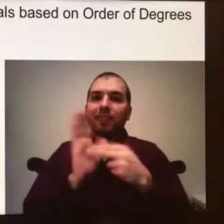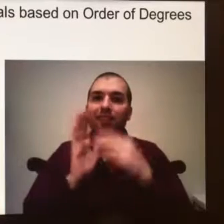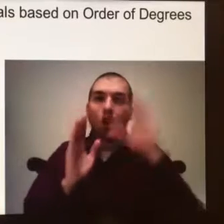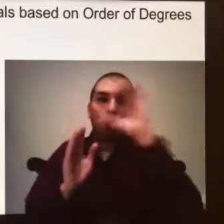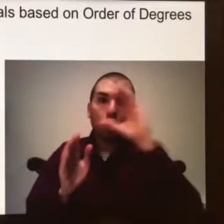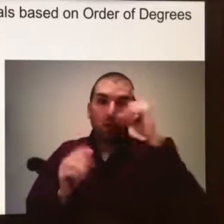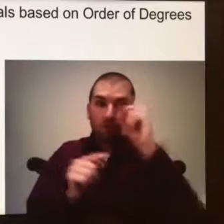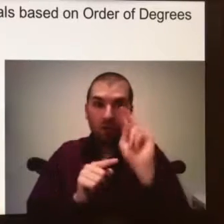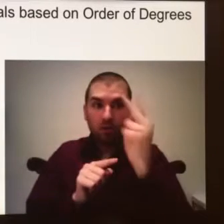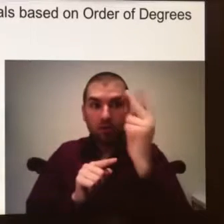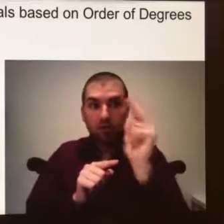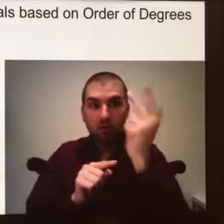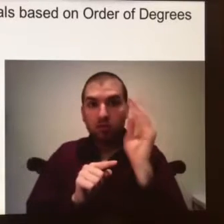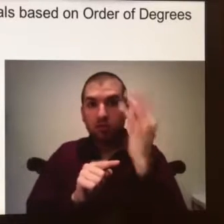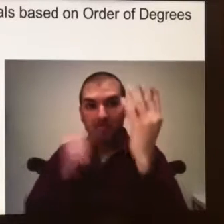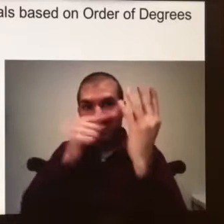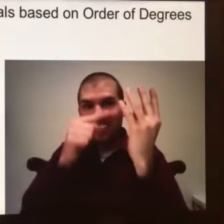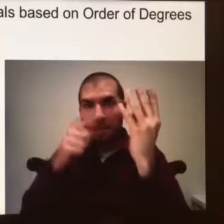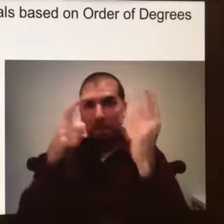starting with the highest degree.